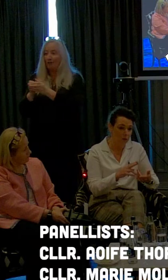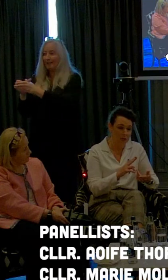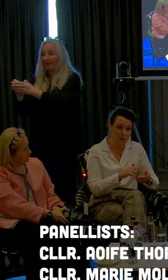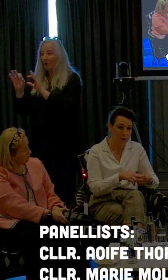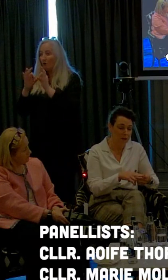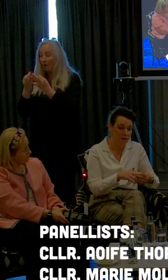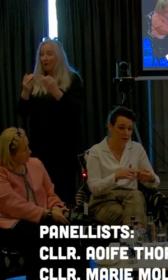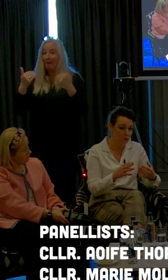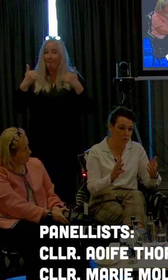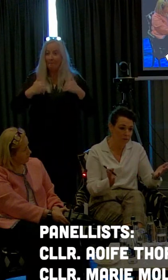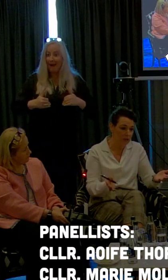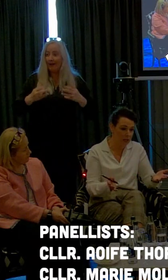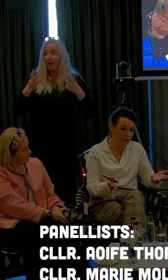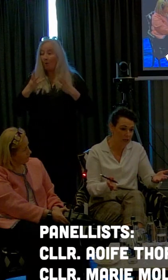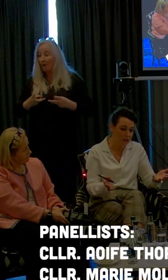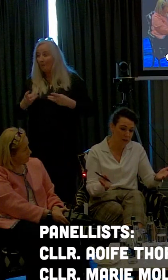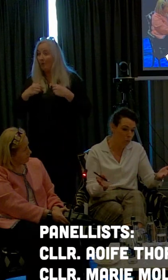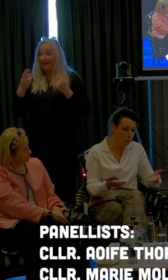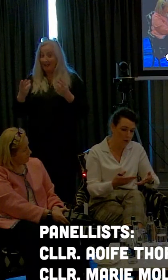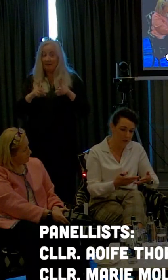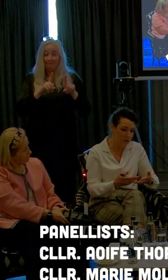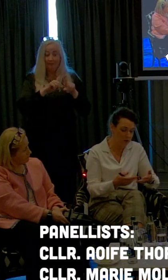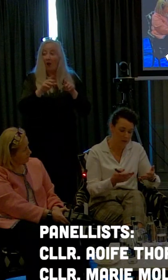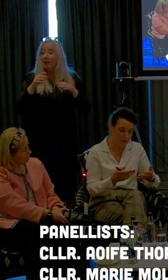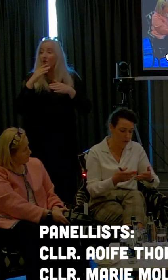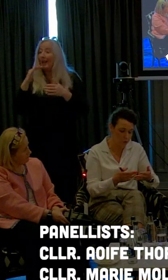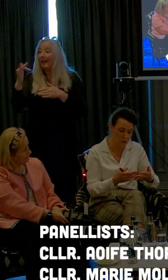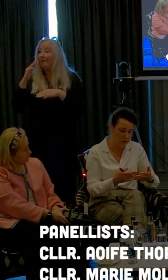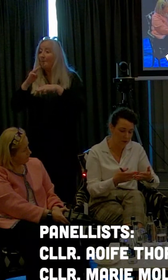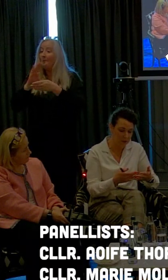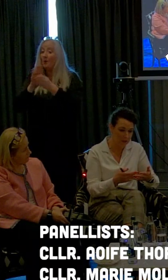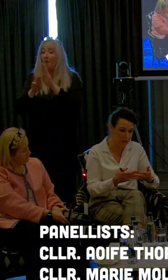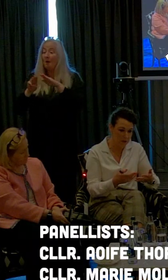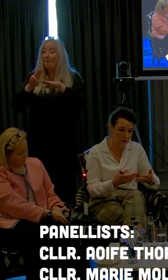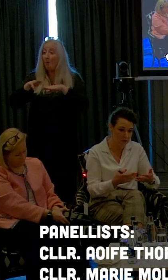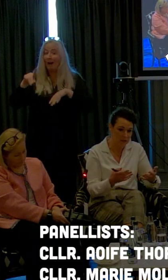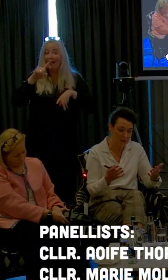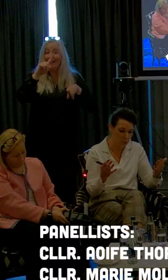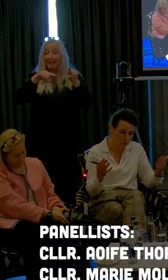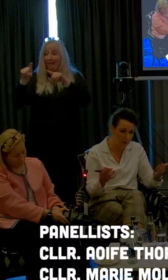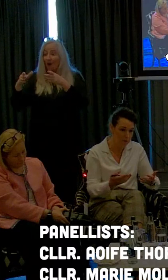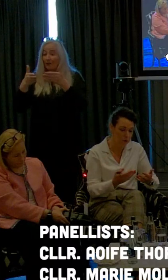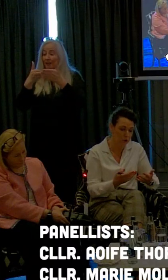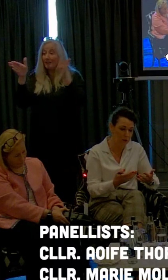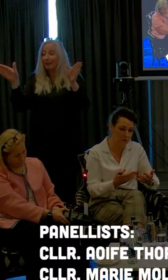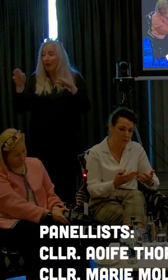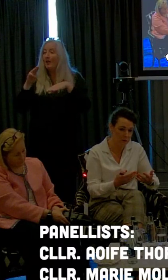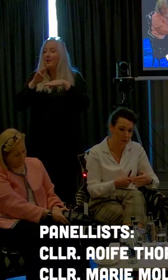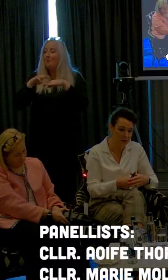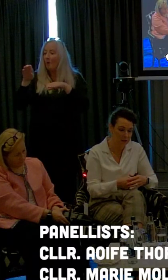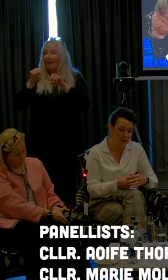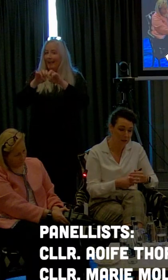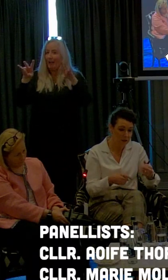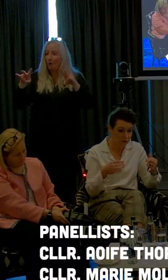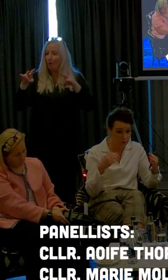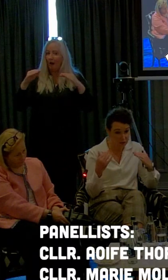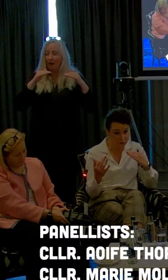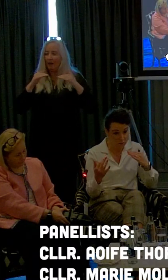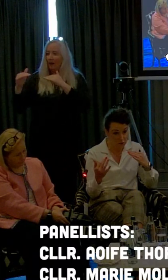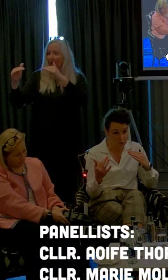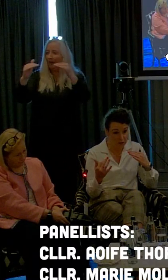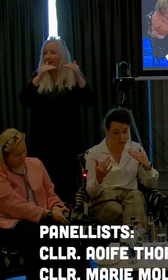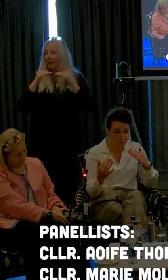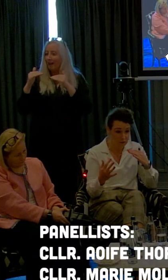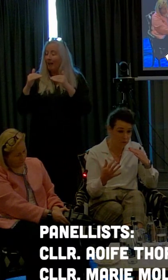men, we need women, you know, and the more diverse, for sure and certain, the better it is, the more input you have into policies from